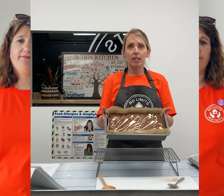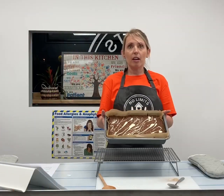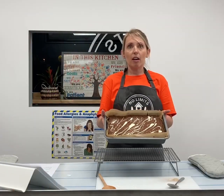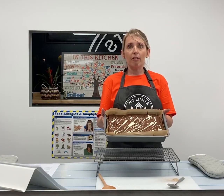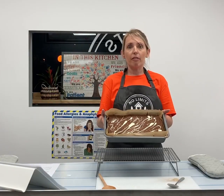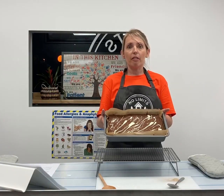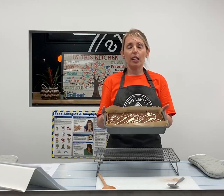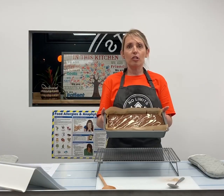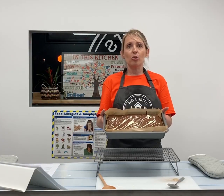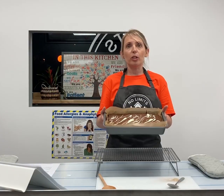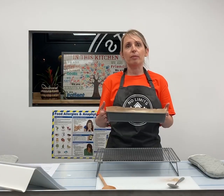Serve and enjoy.